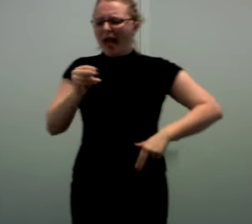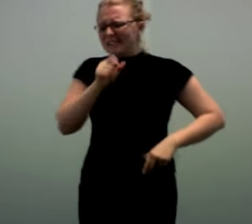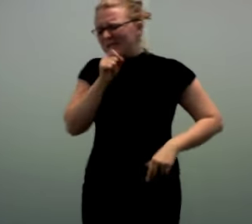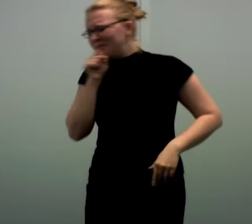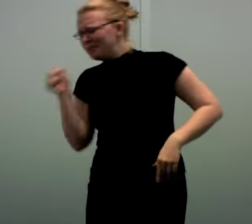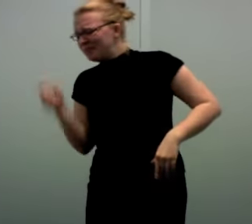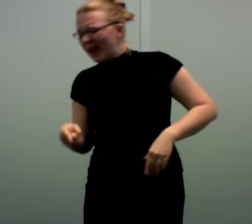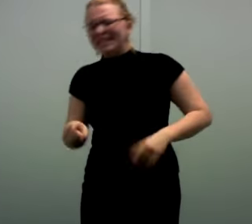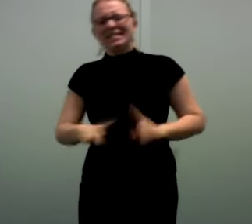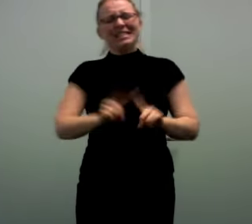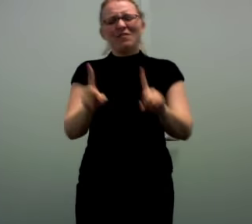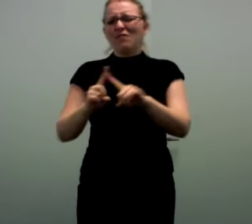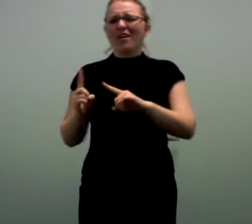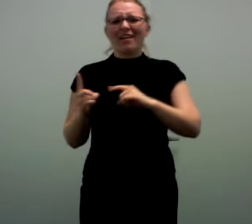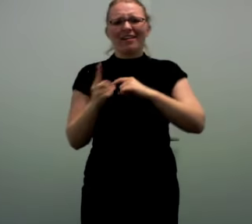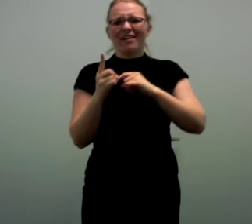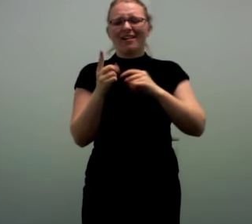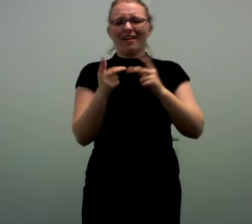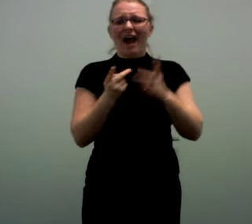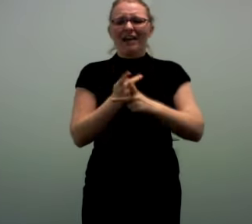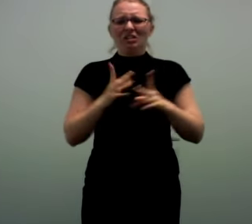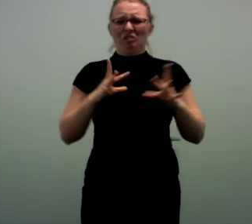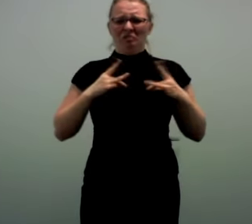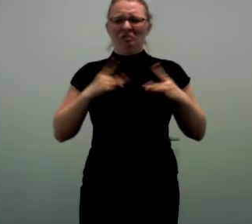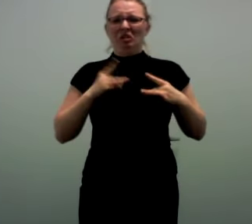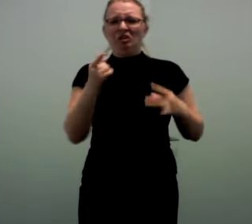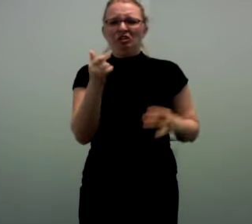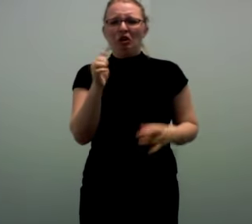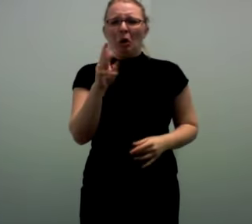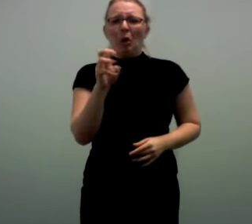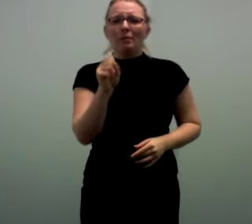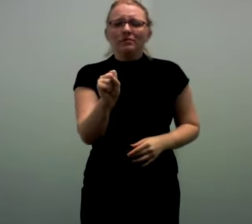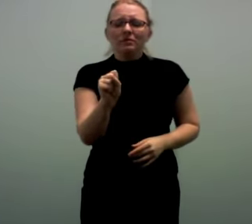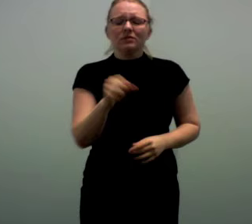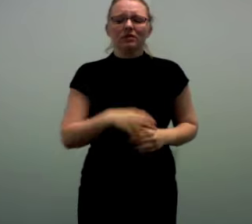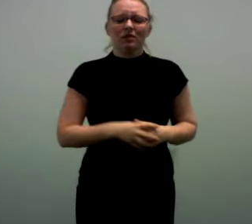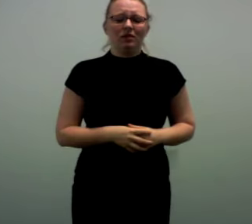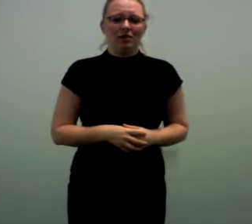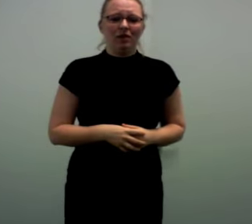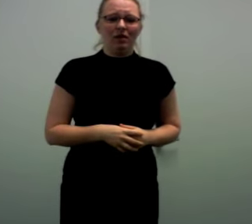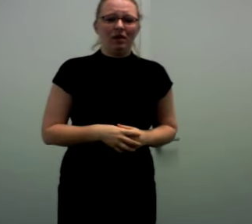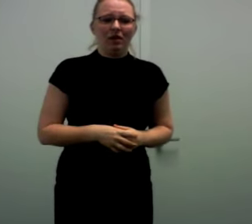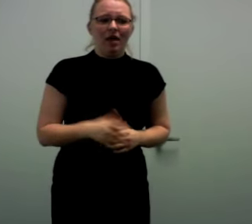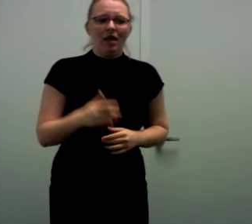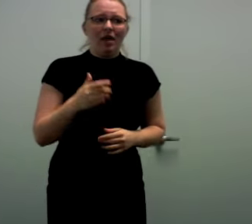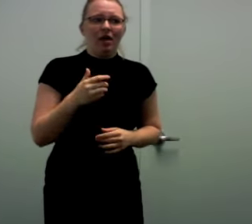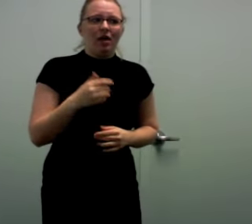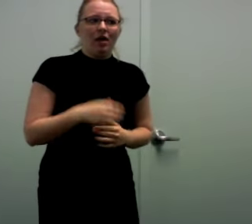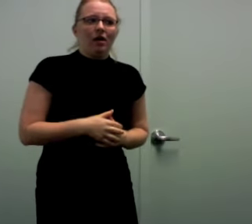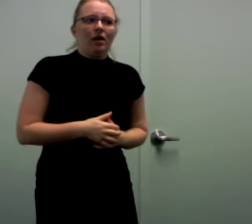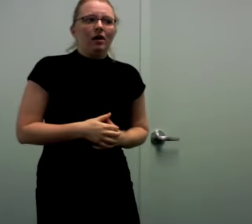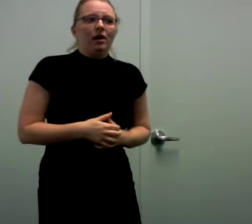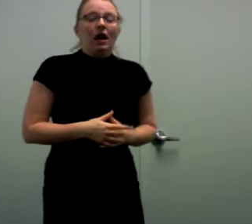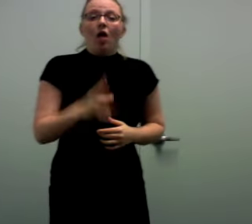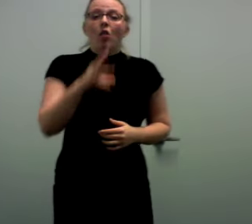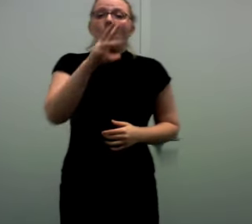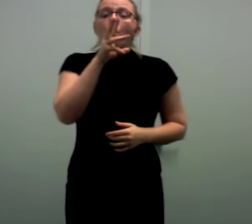germs. There would be meat stored in great piles in the room, and the water from leaky